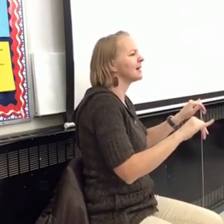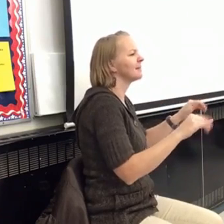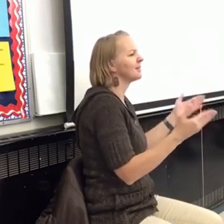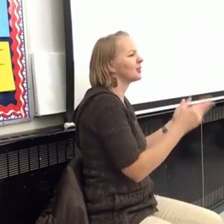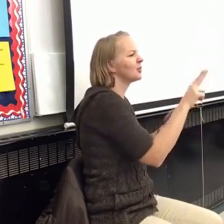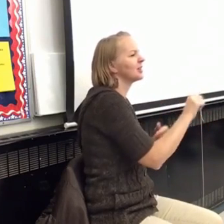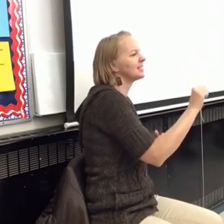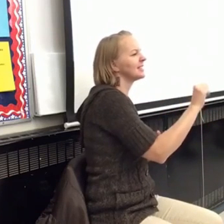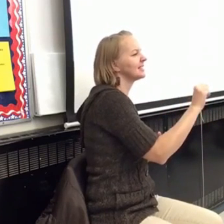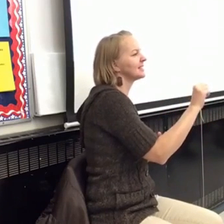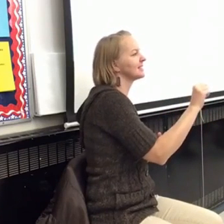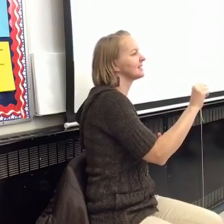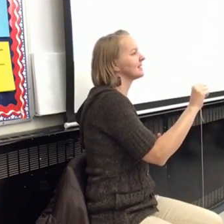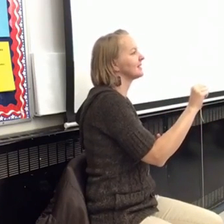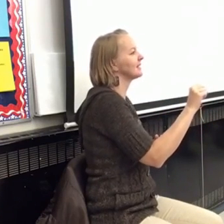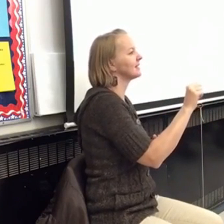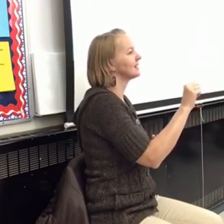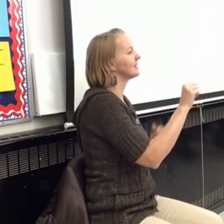United States?